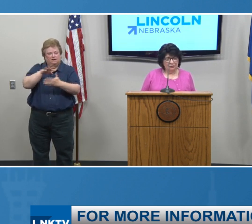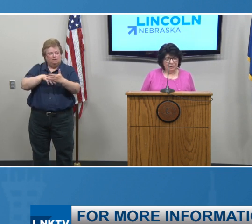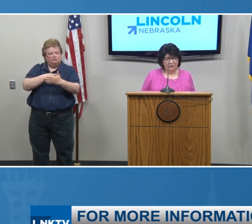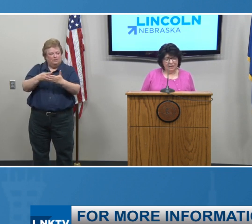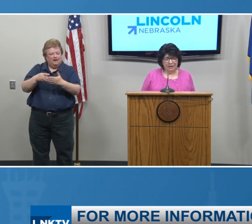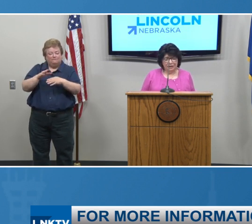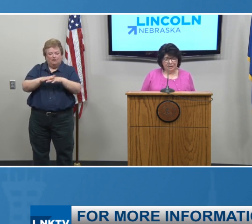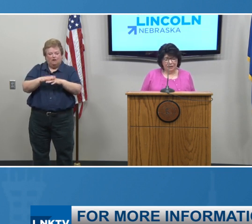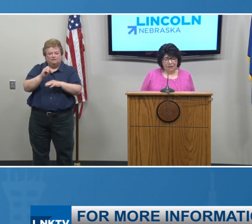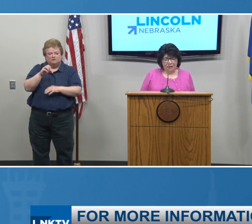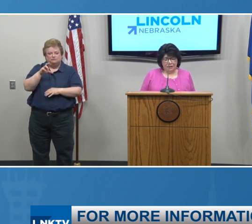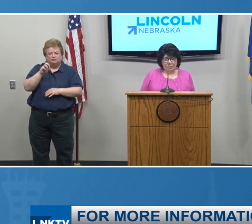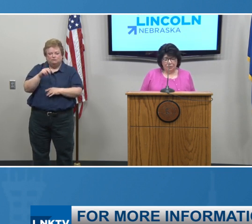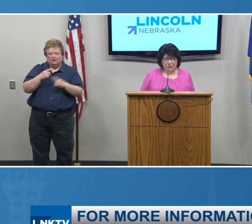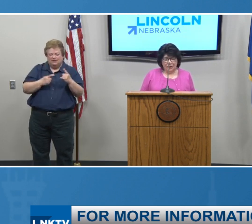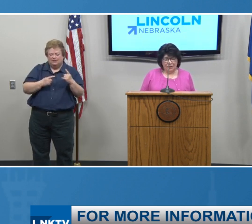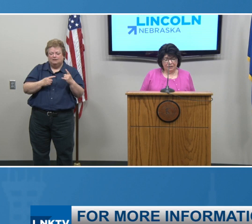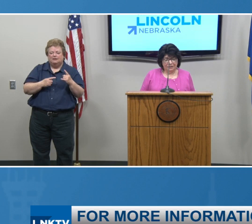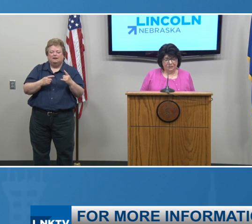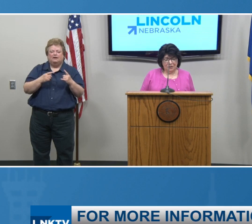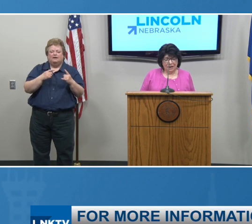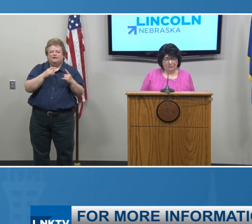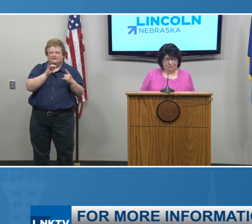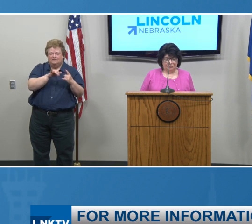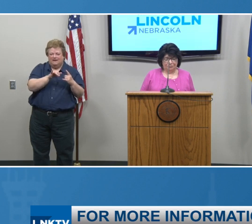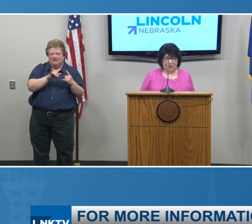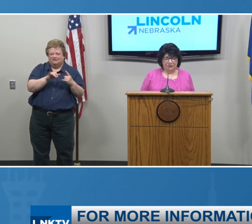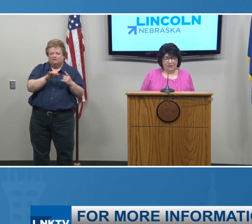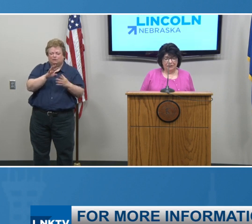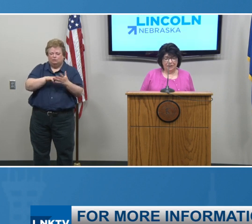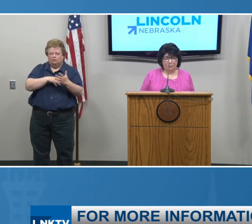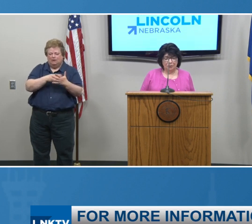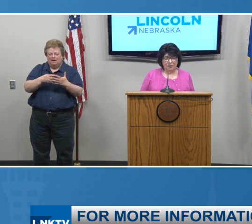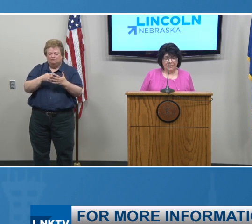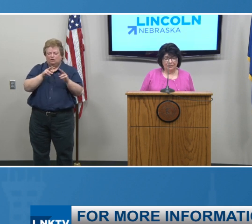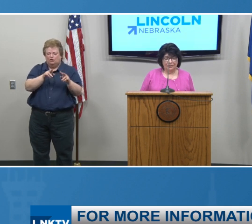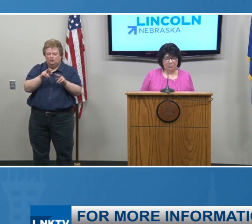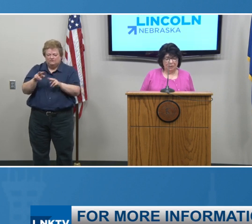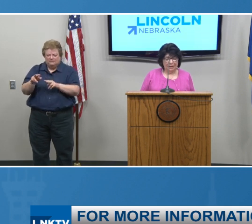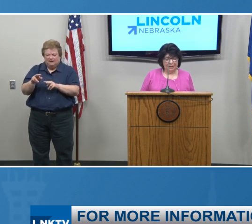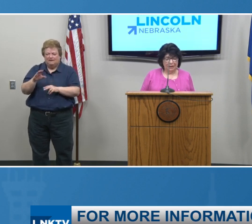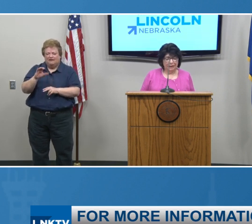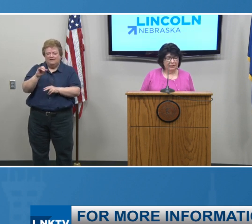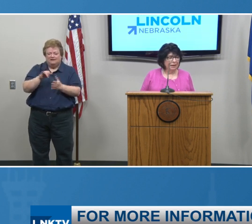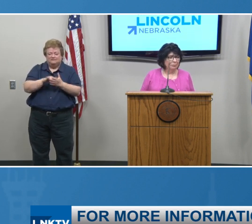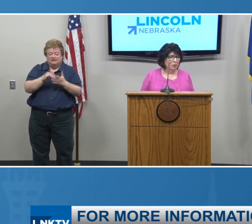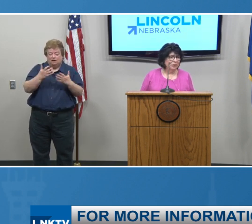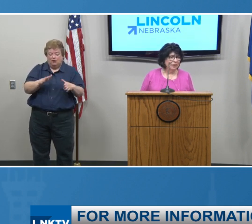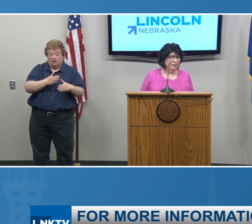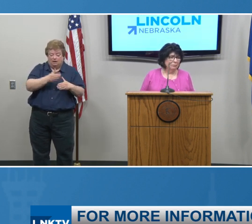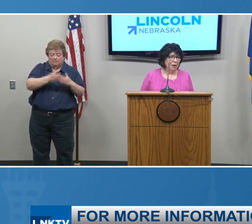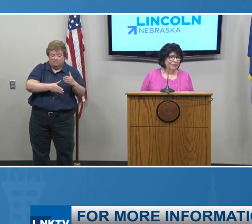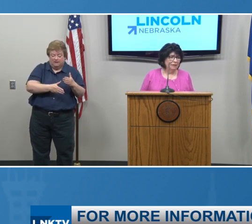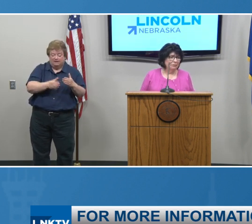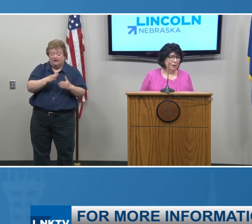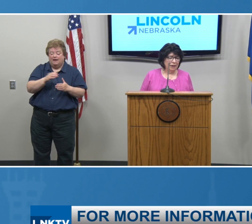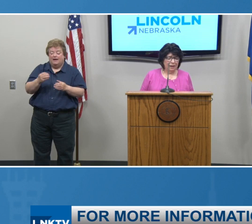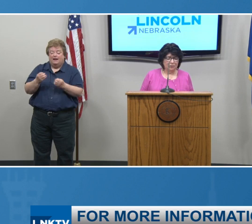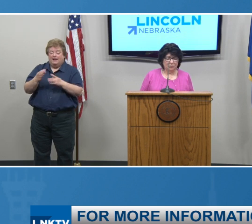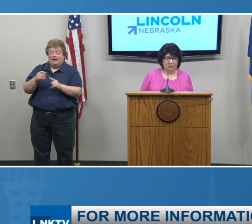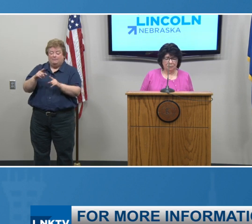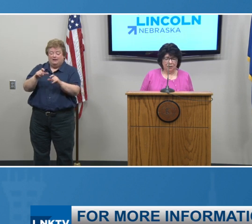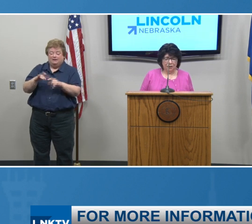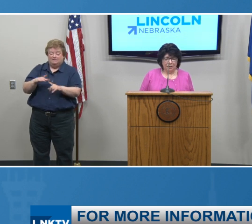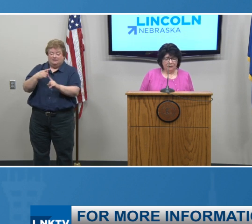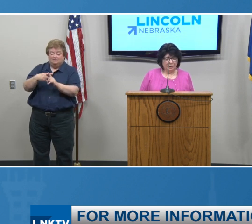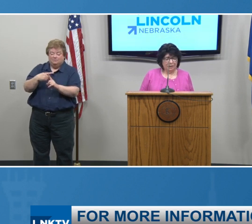This graph looks like the number of this graph looks at the number of cases completed and the number tested positive by